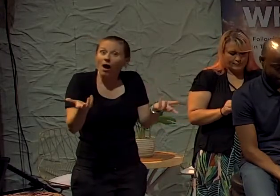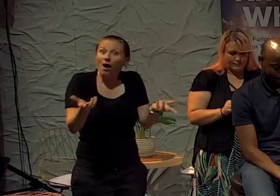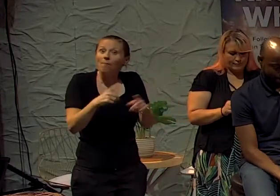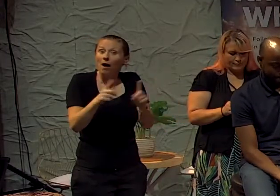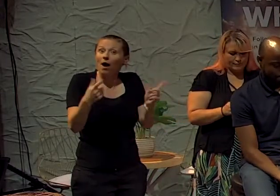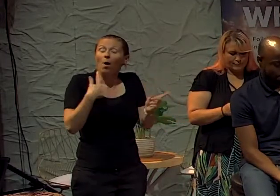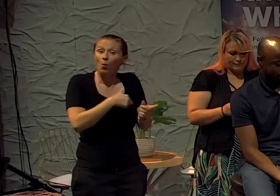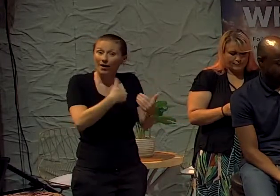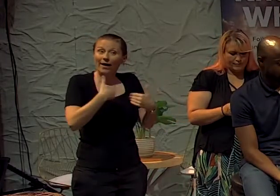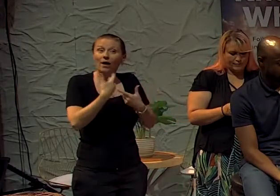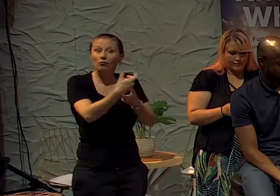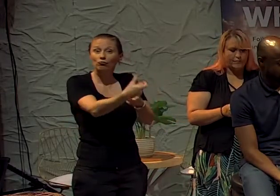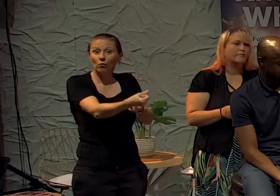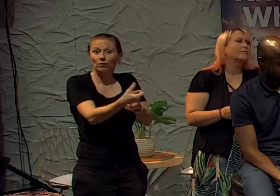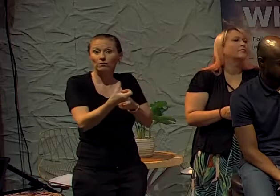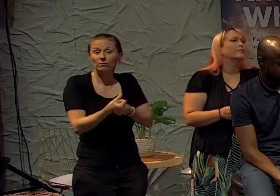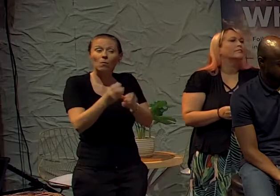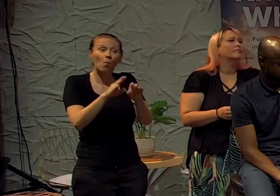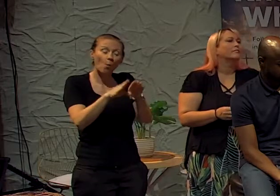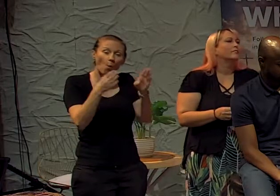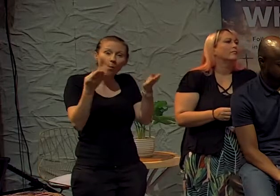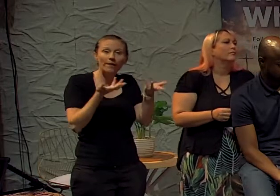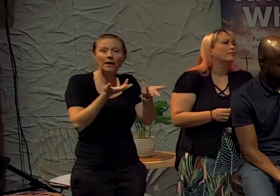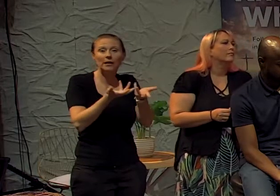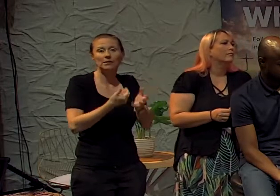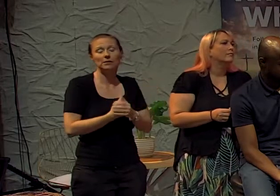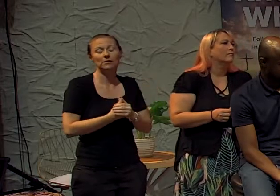But we had that trust and that openness,